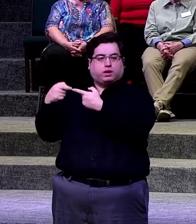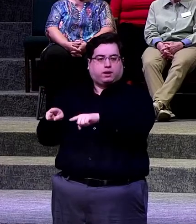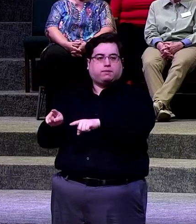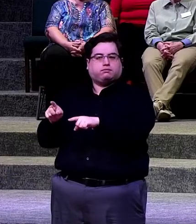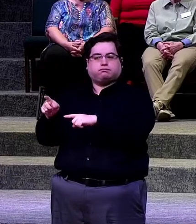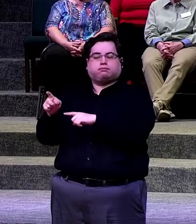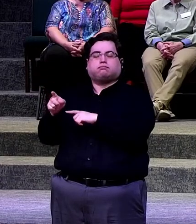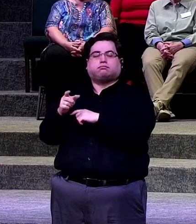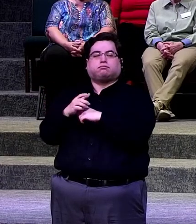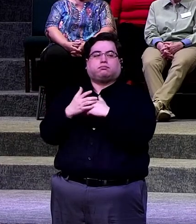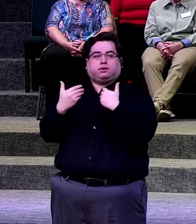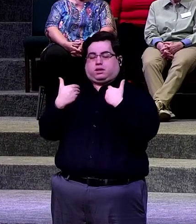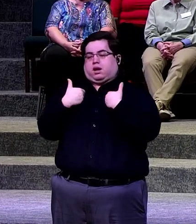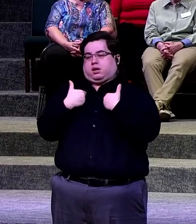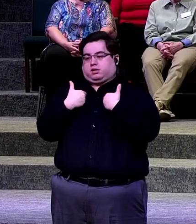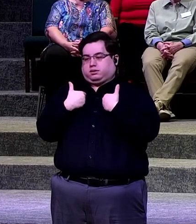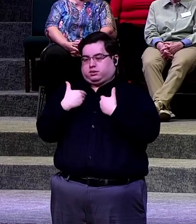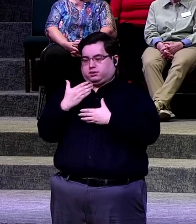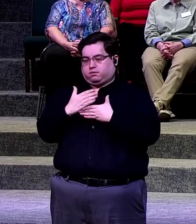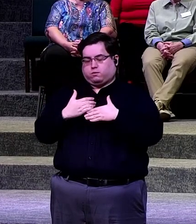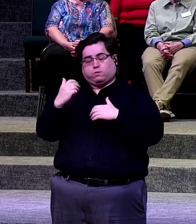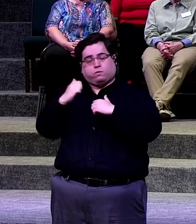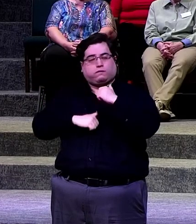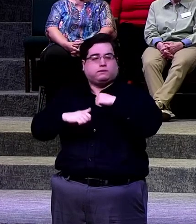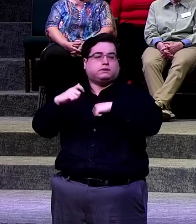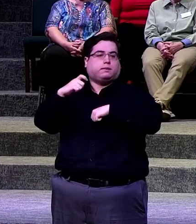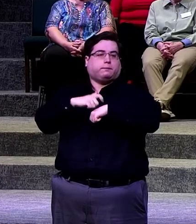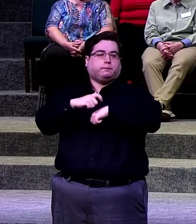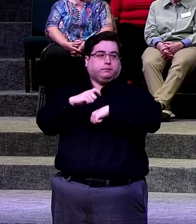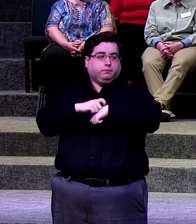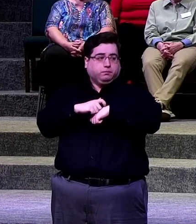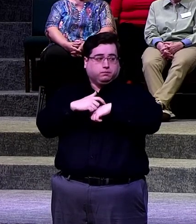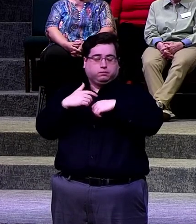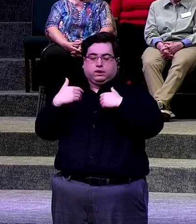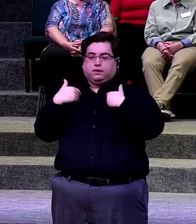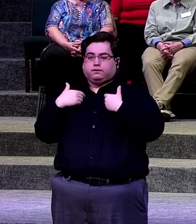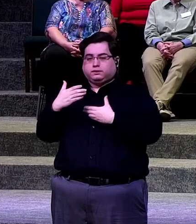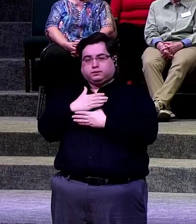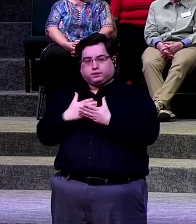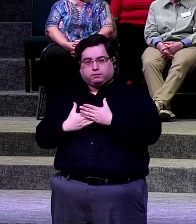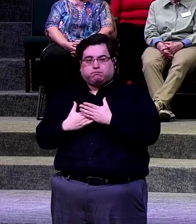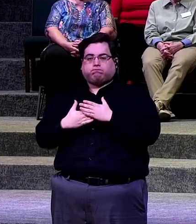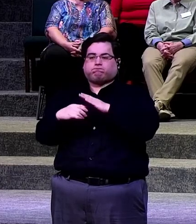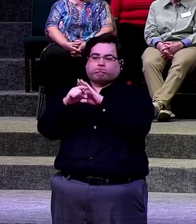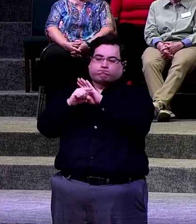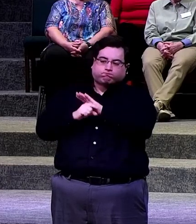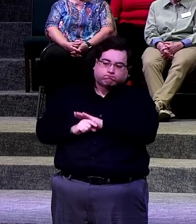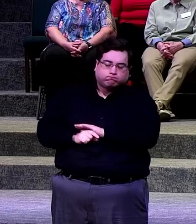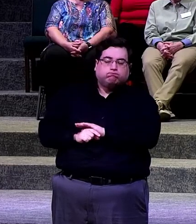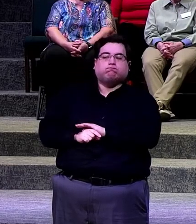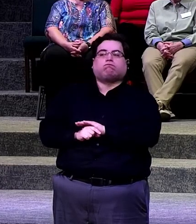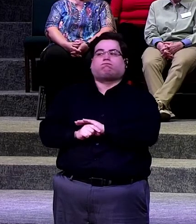was going to be some rough times. There was going to be some holes.